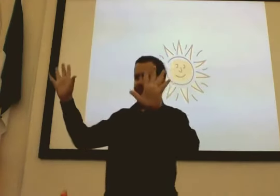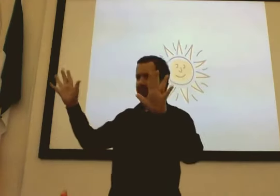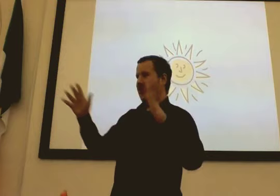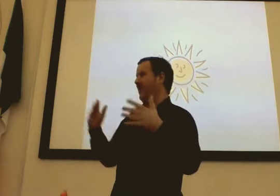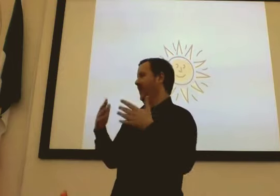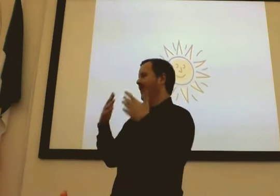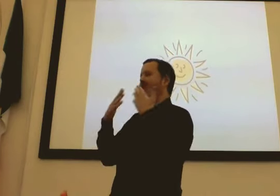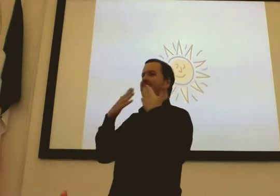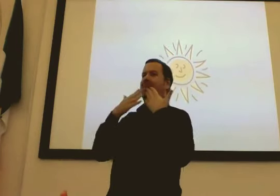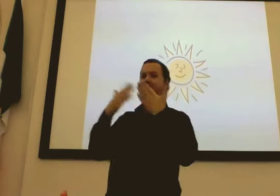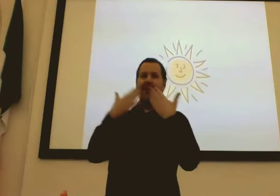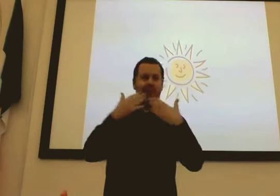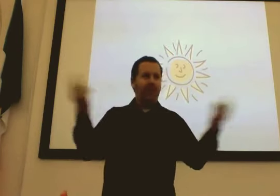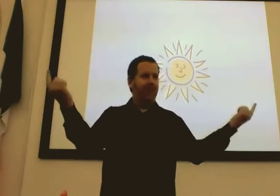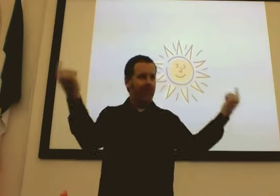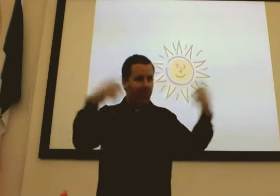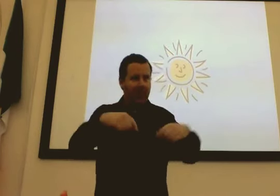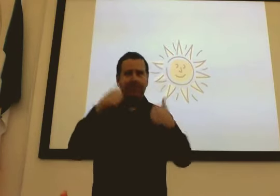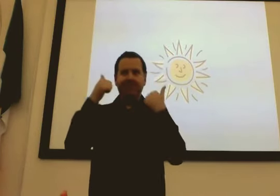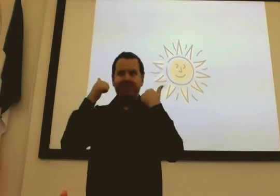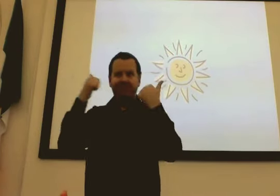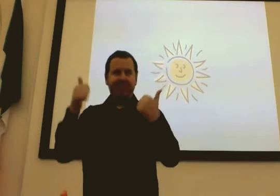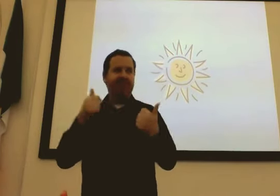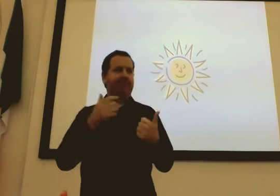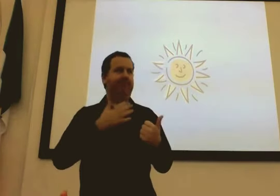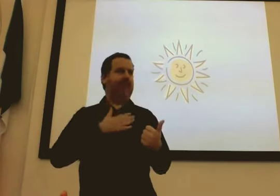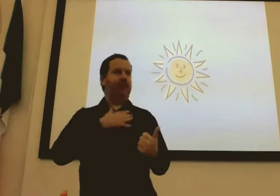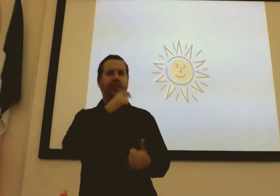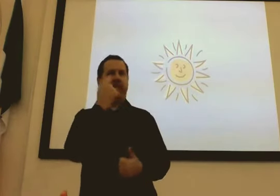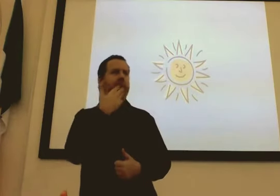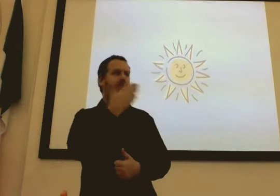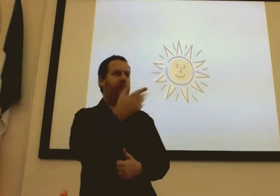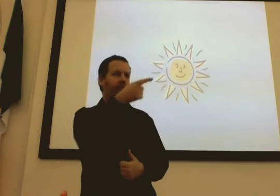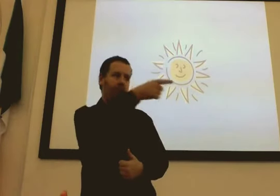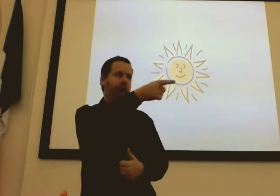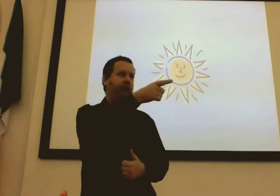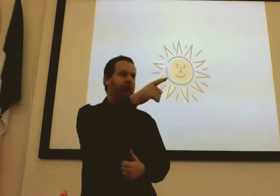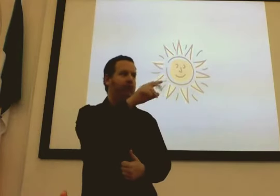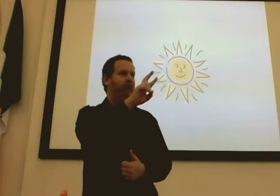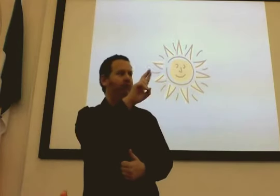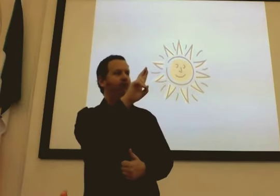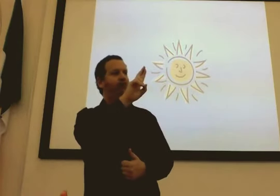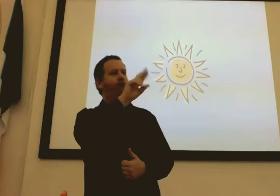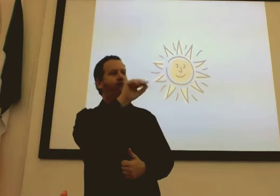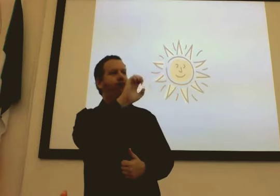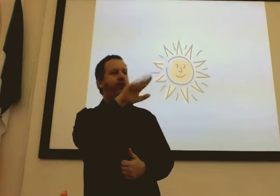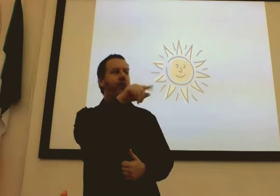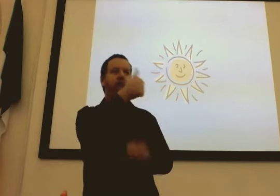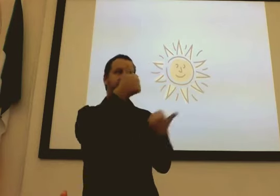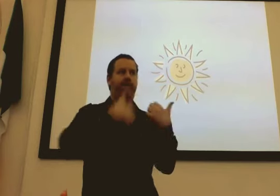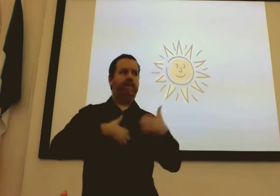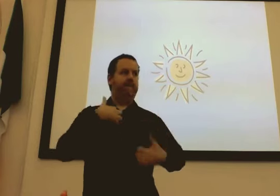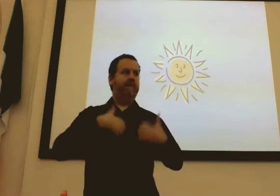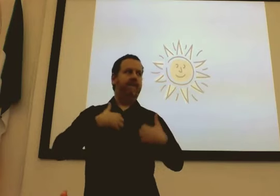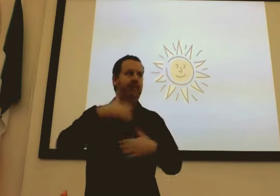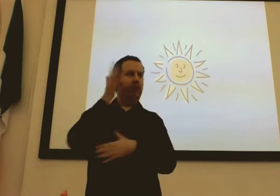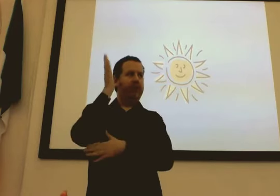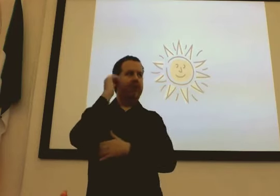Hello everyone. Thank you very much for coming this evening. I'd like to say a massive thank you to Rachel, a very